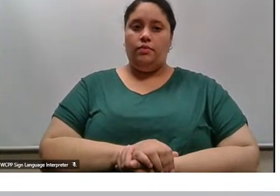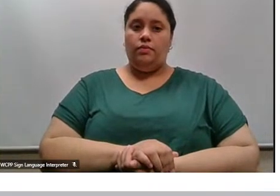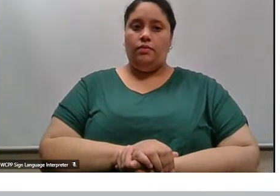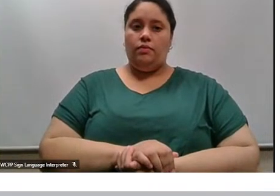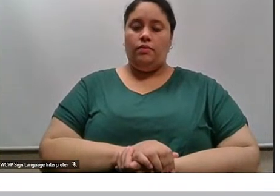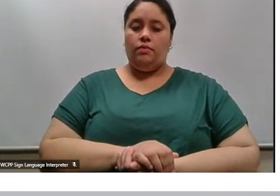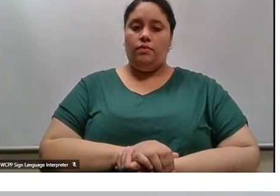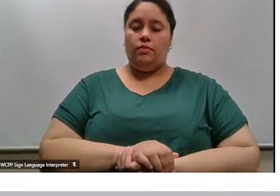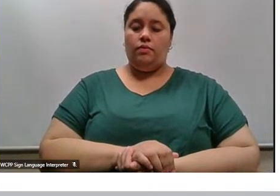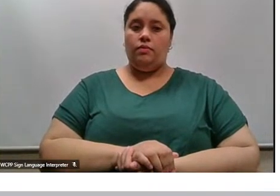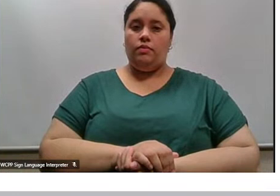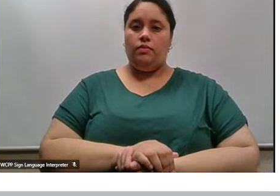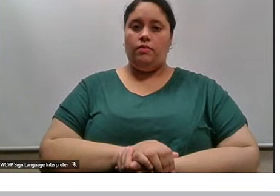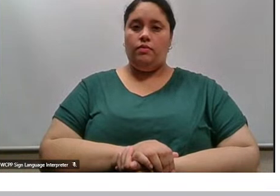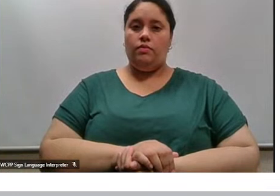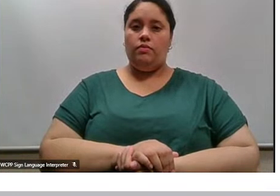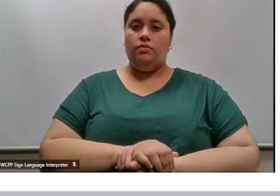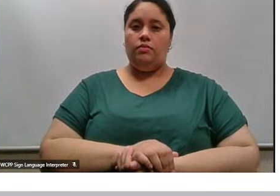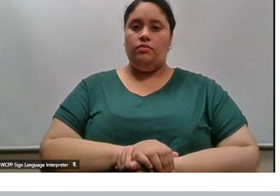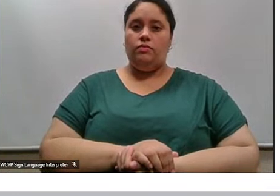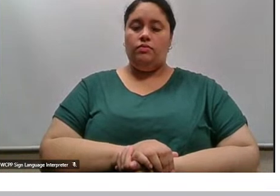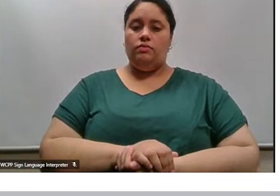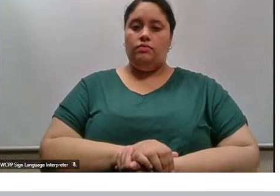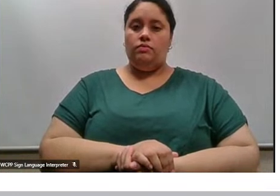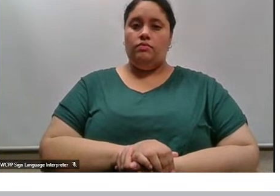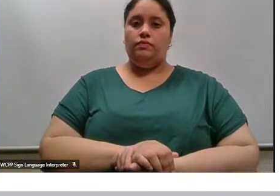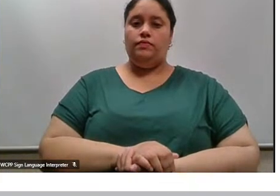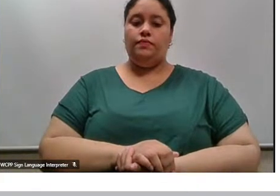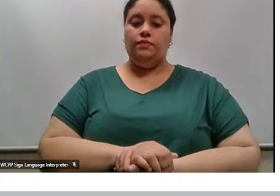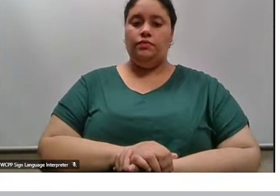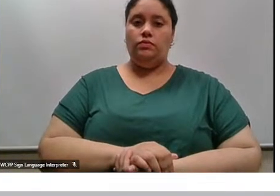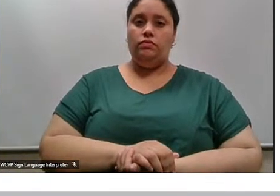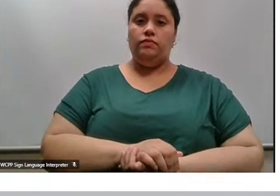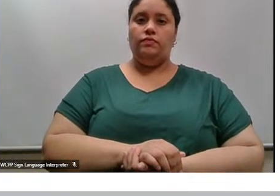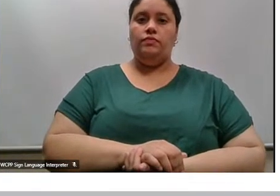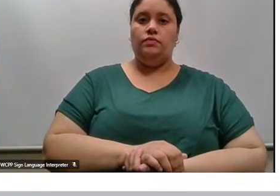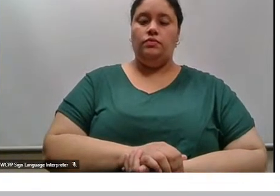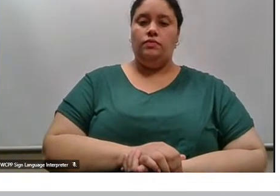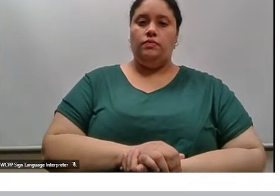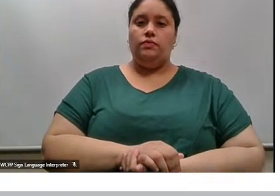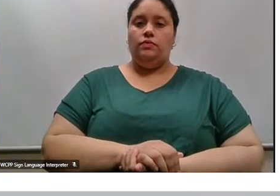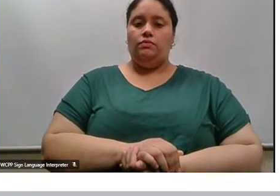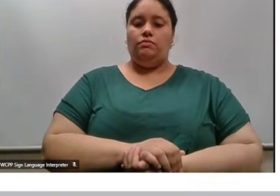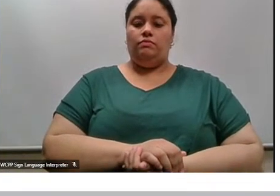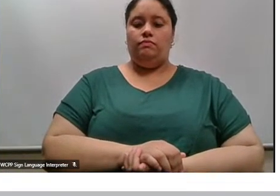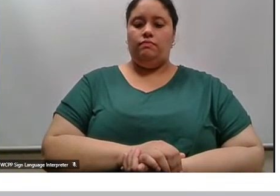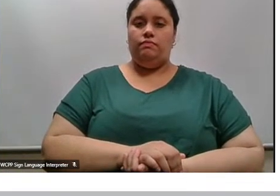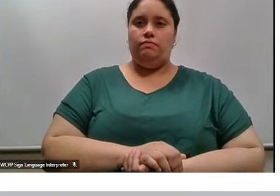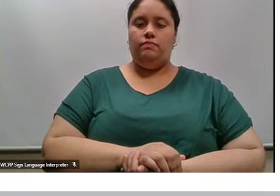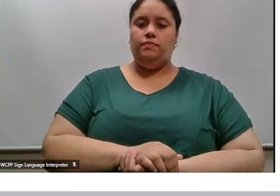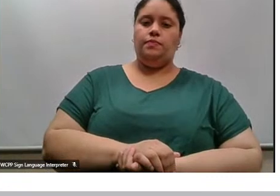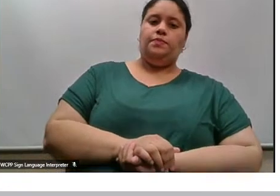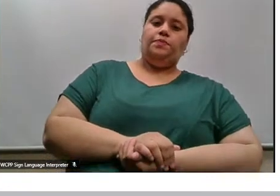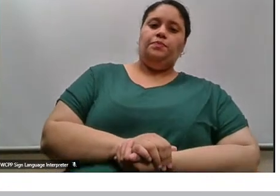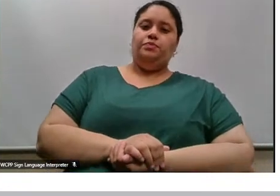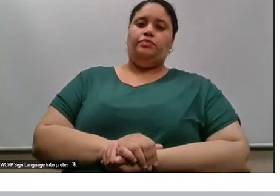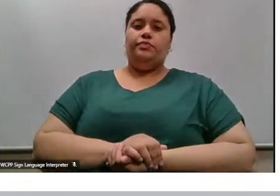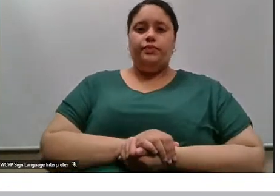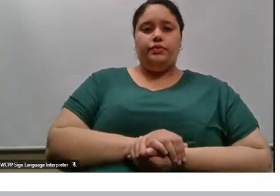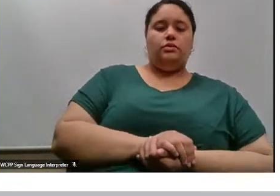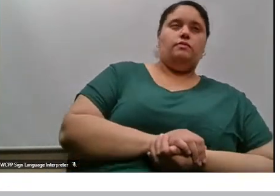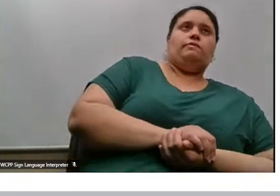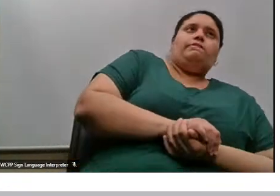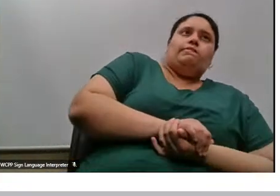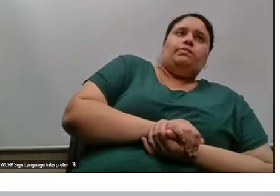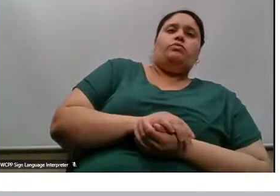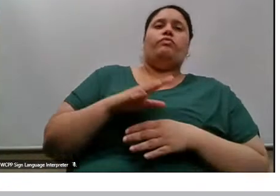on the responses. Firstly, in the amendment process that HOD has just alluded, and the